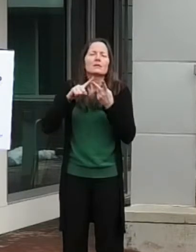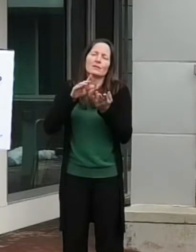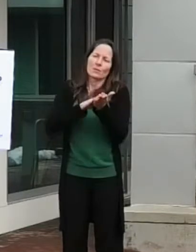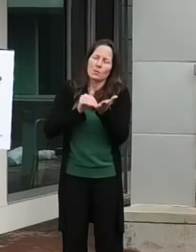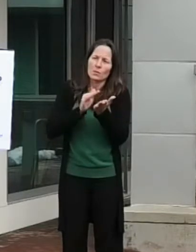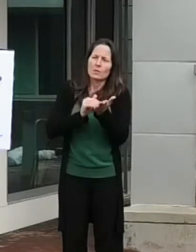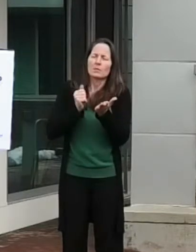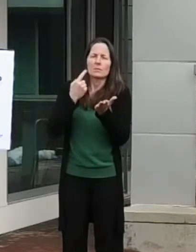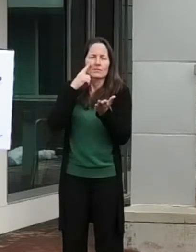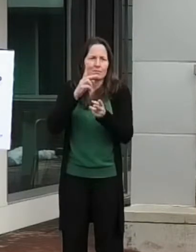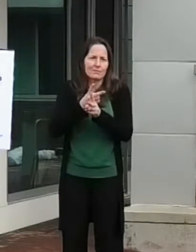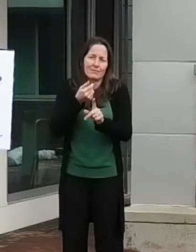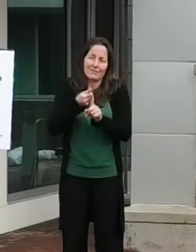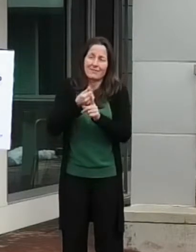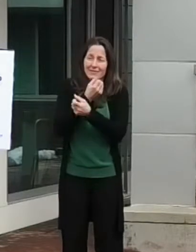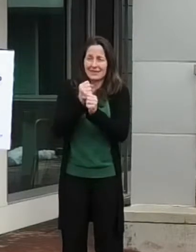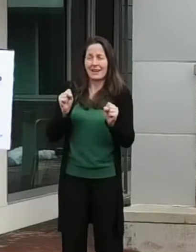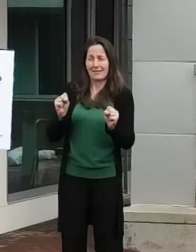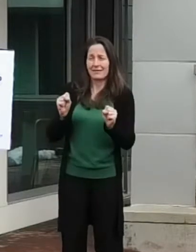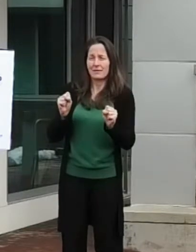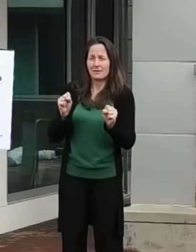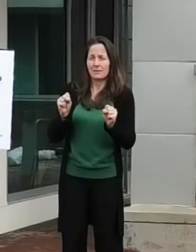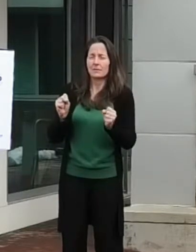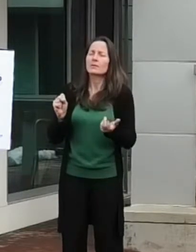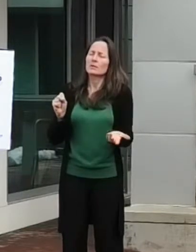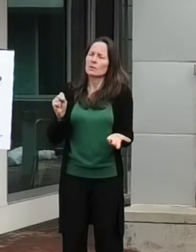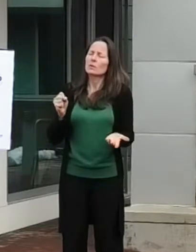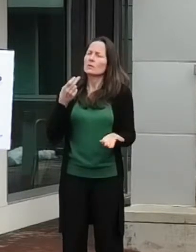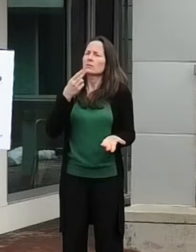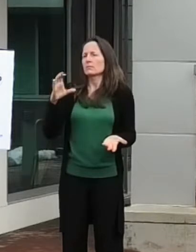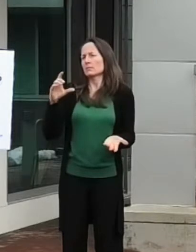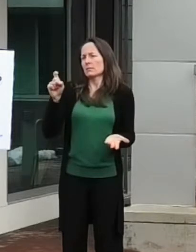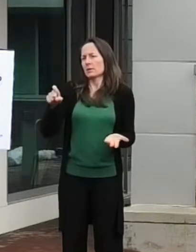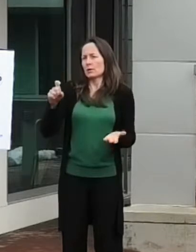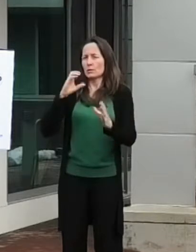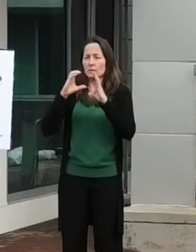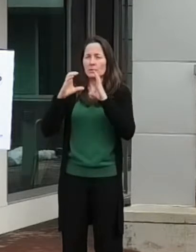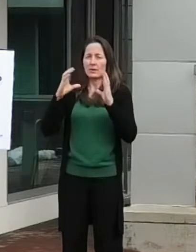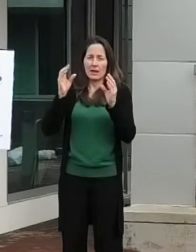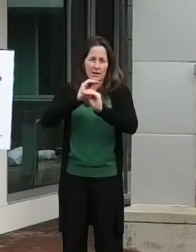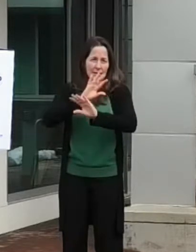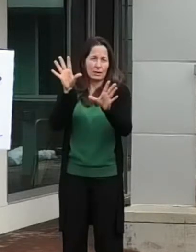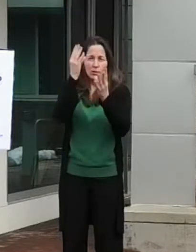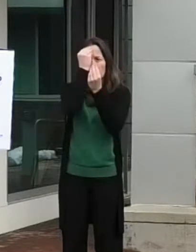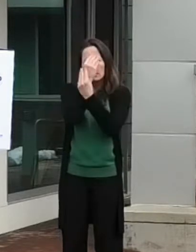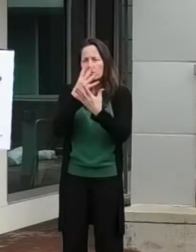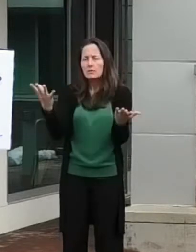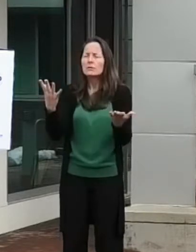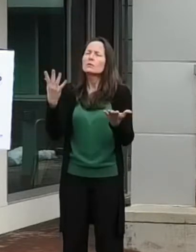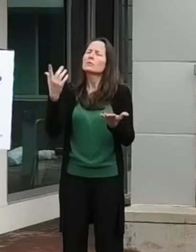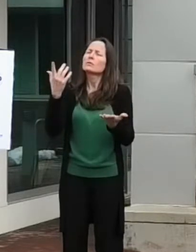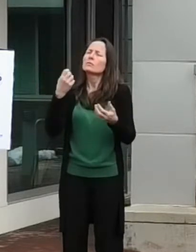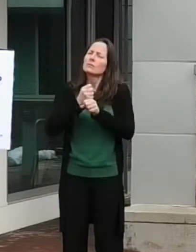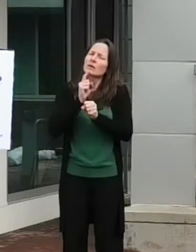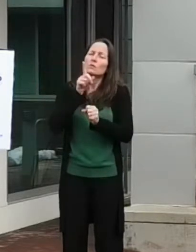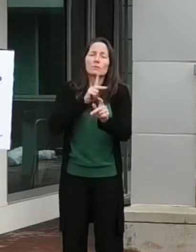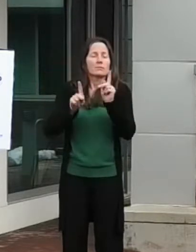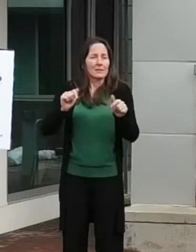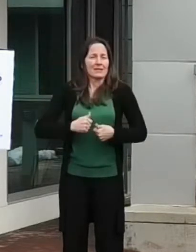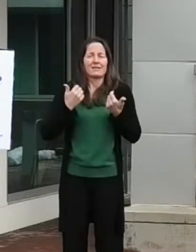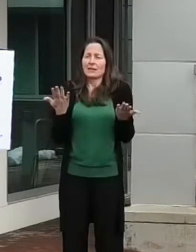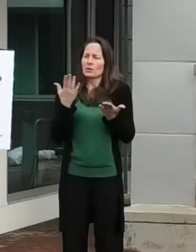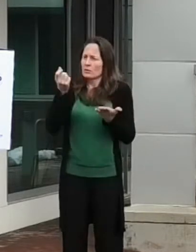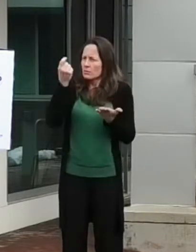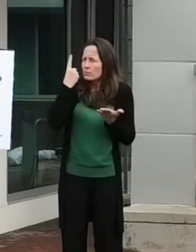safe. We need to communicate clearly and ensure that our residents understand the increased risks during